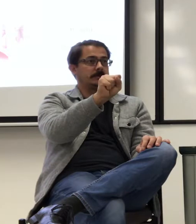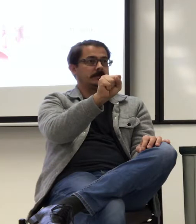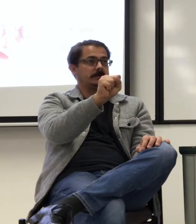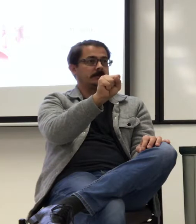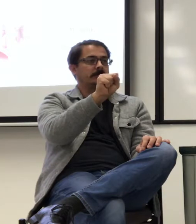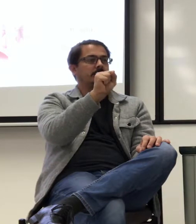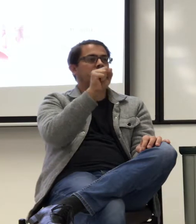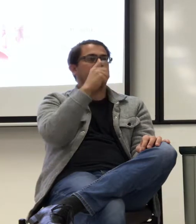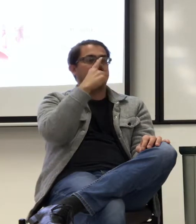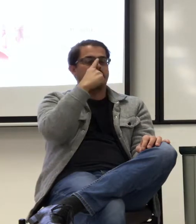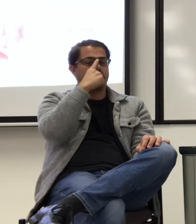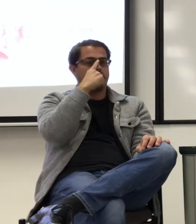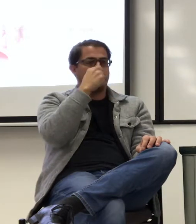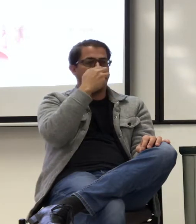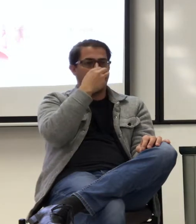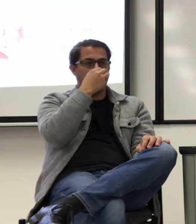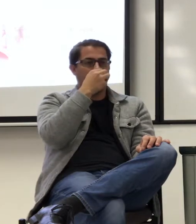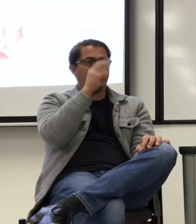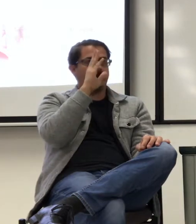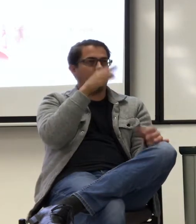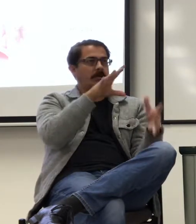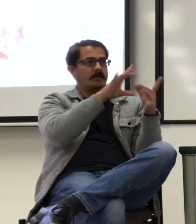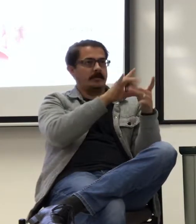give way to the